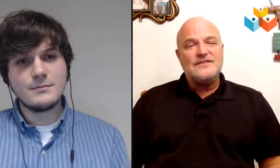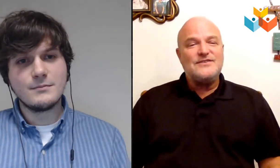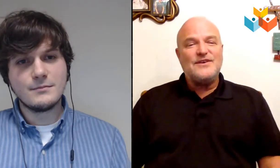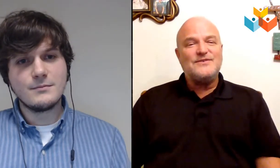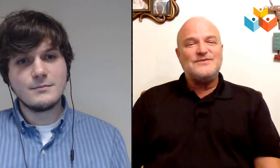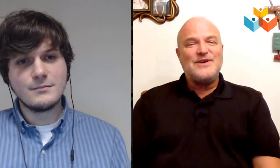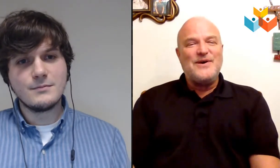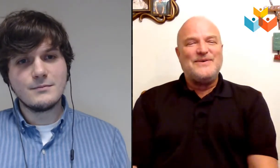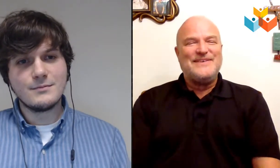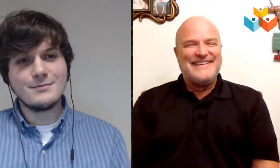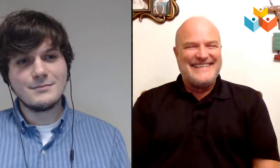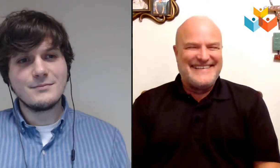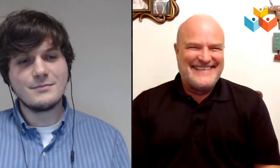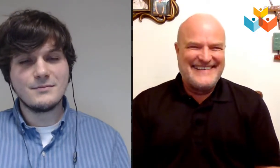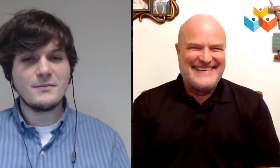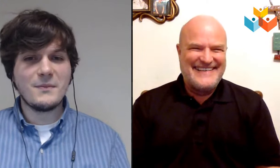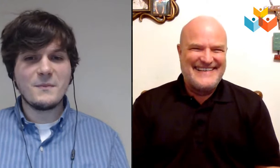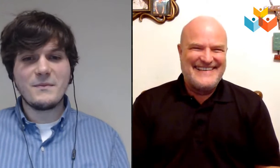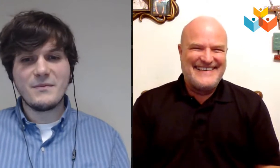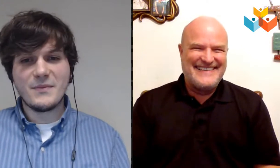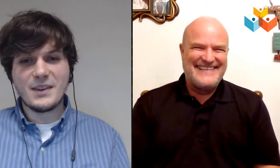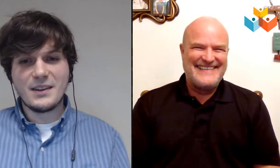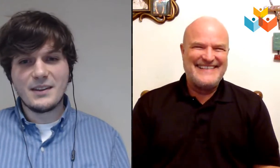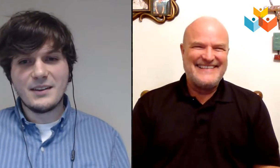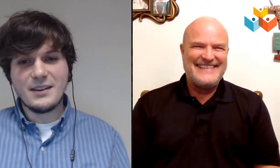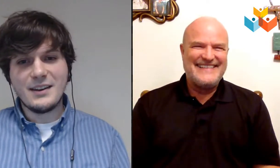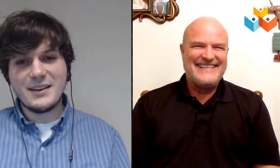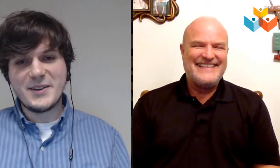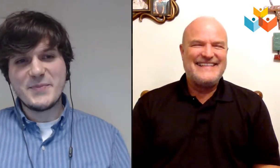gosh, so.